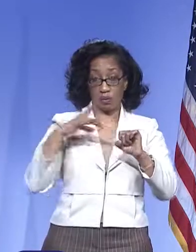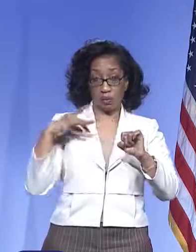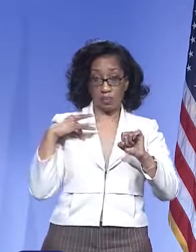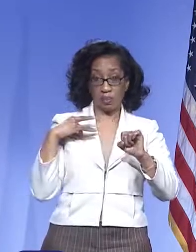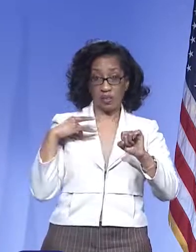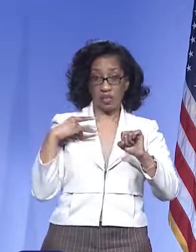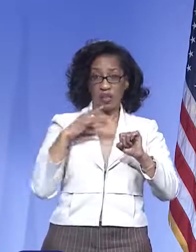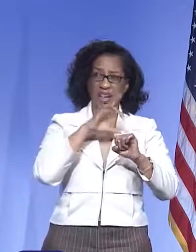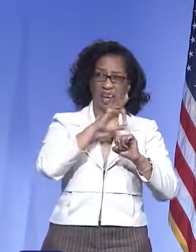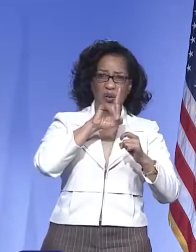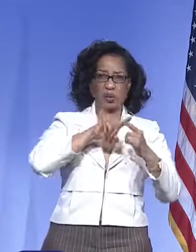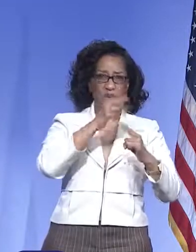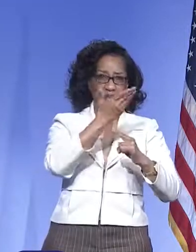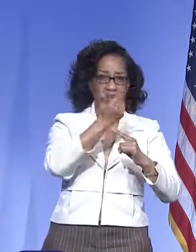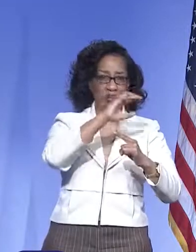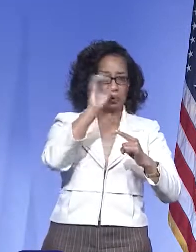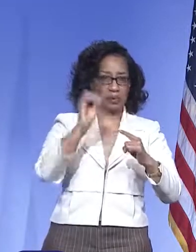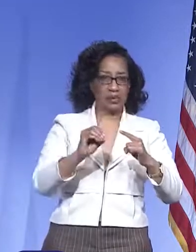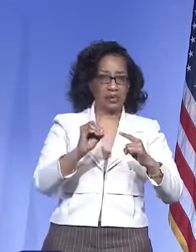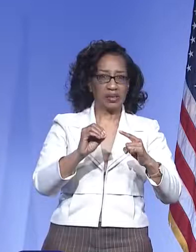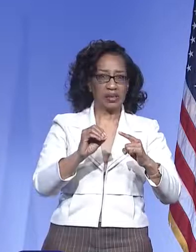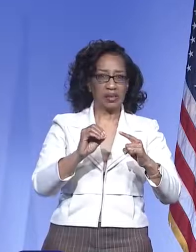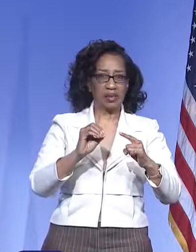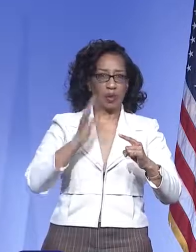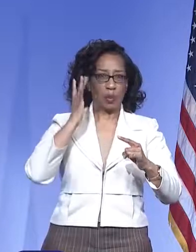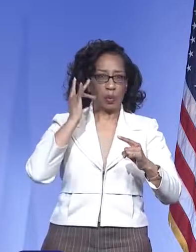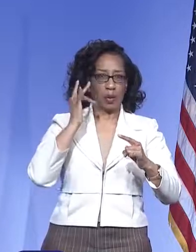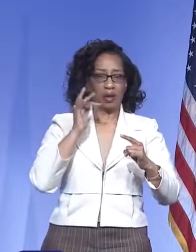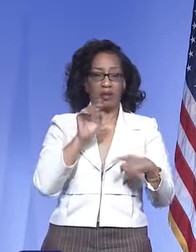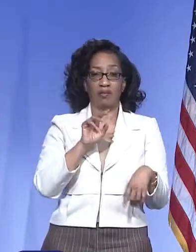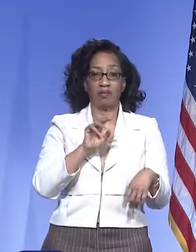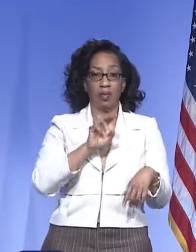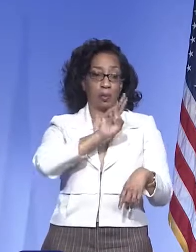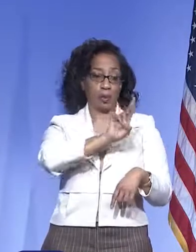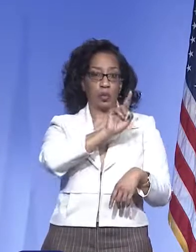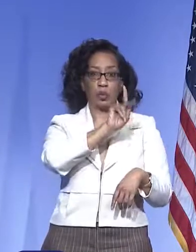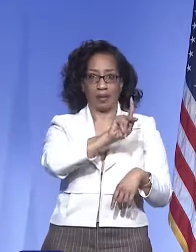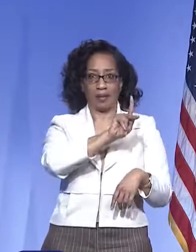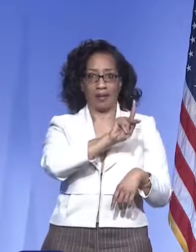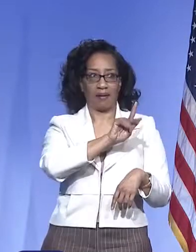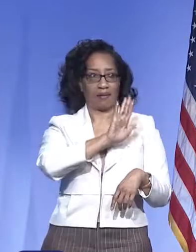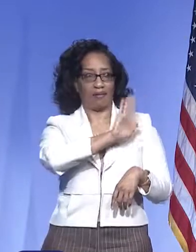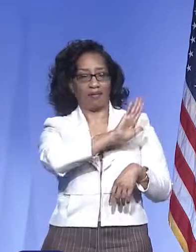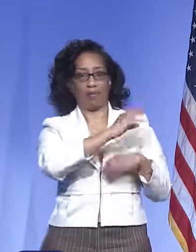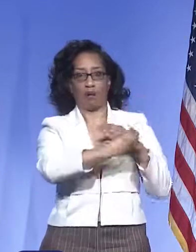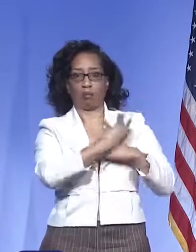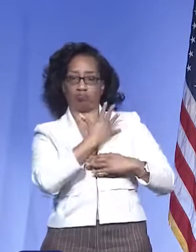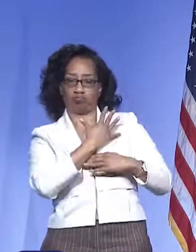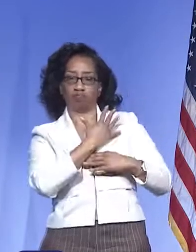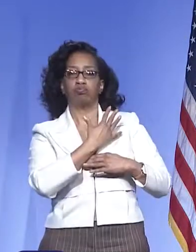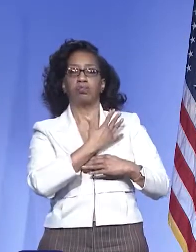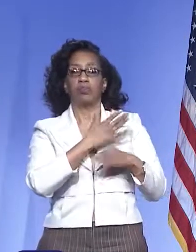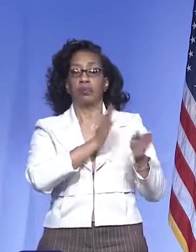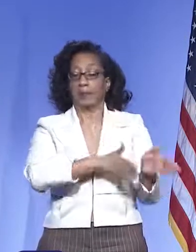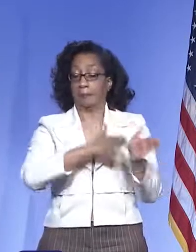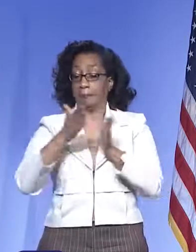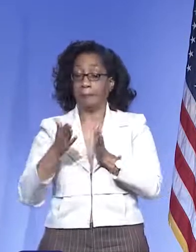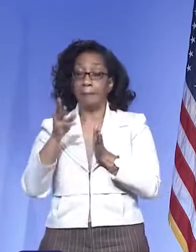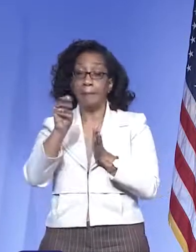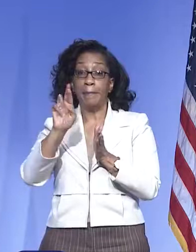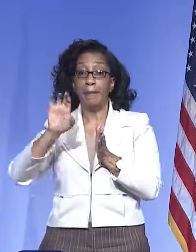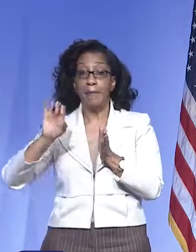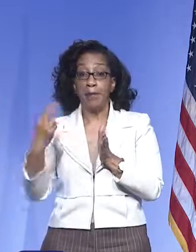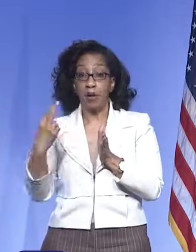were transmitted were probably due to the variant strain. But now we're seeing in March that